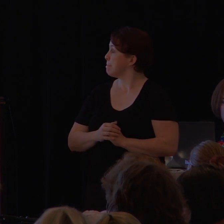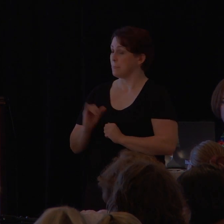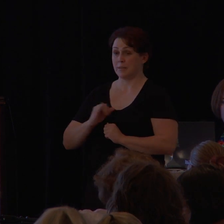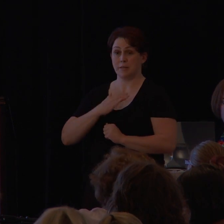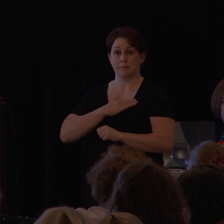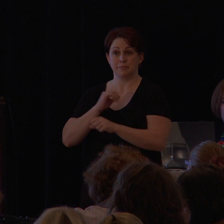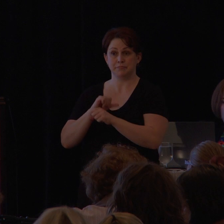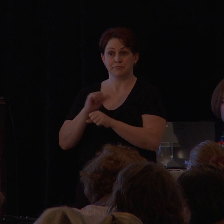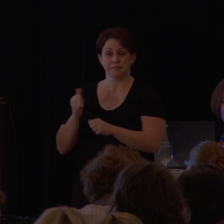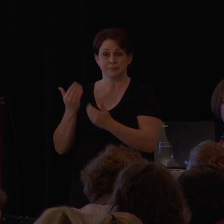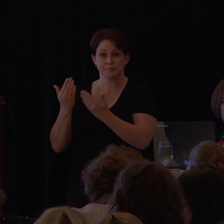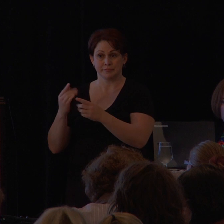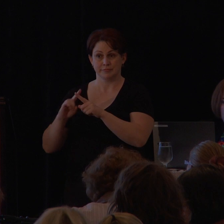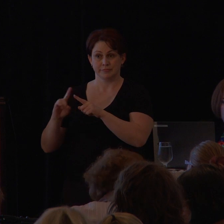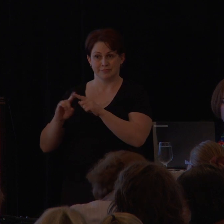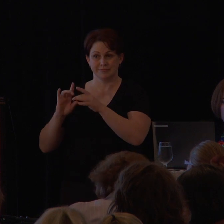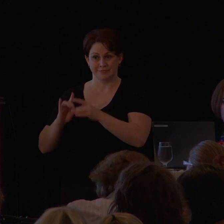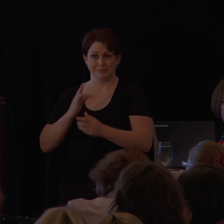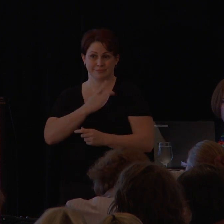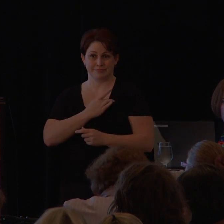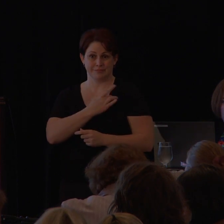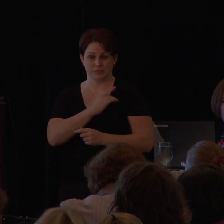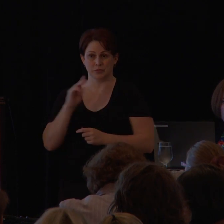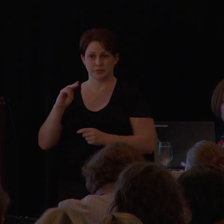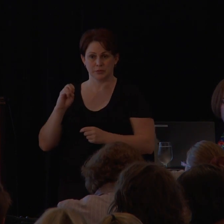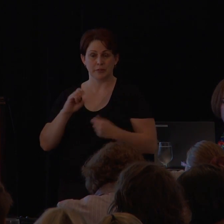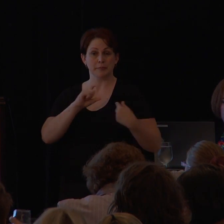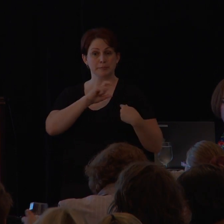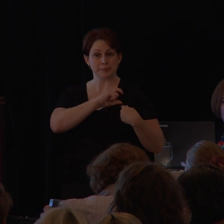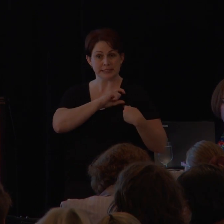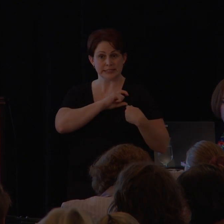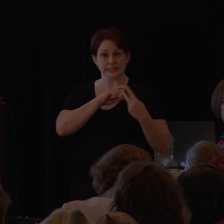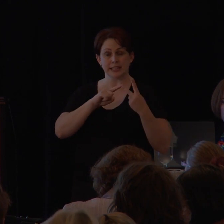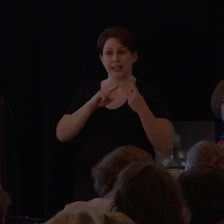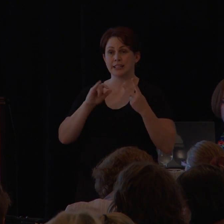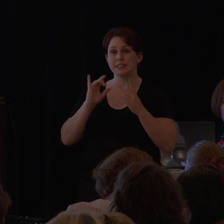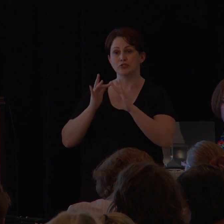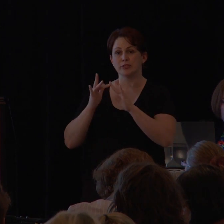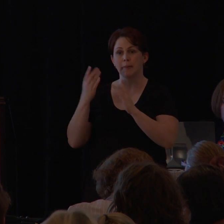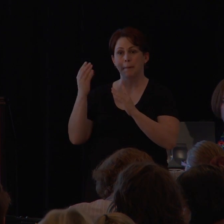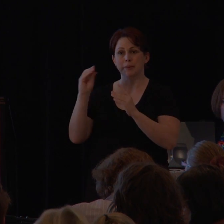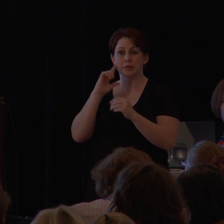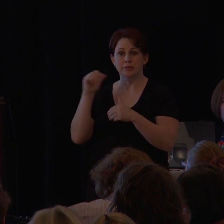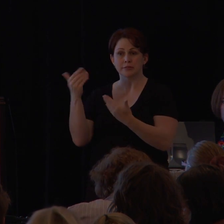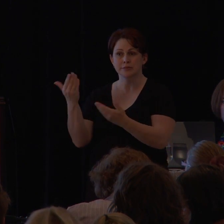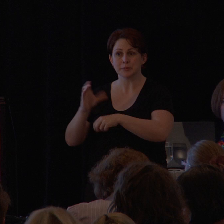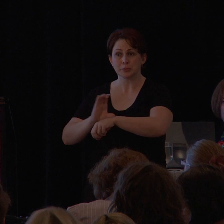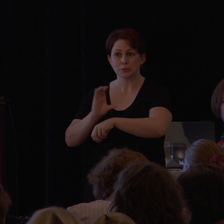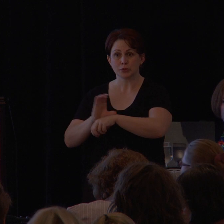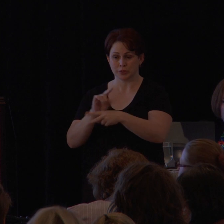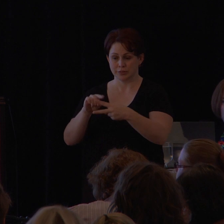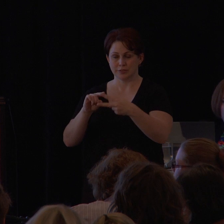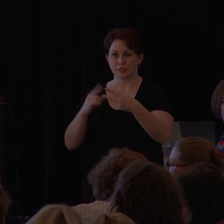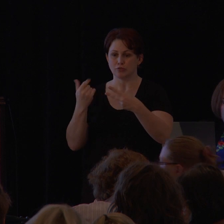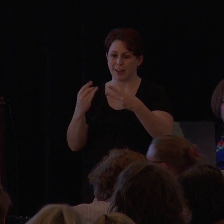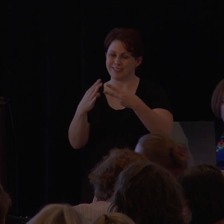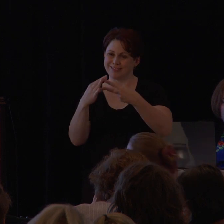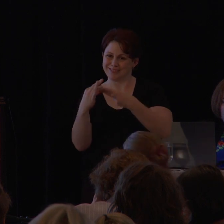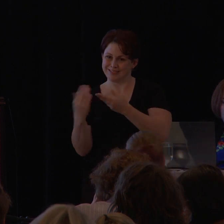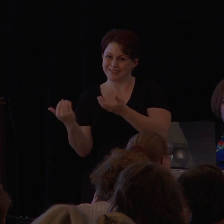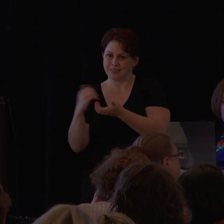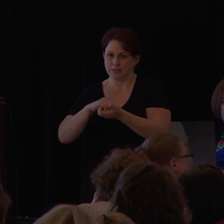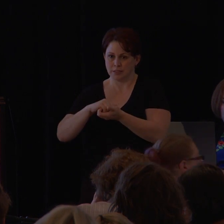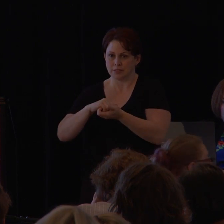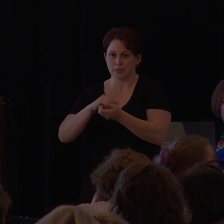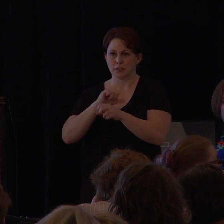recommendations, partnering between police and internet service providers as a kind of more on the sanction side of things,